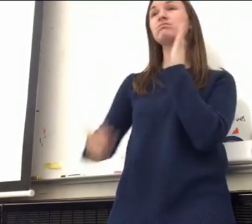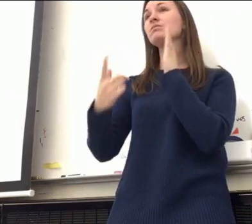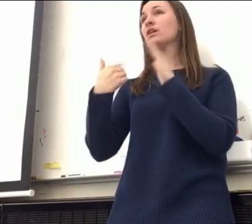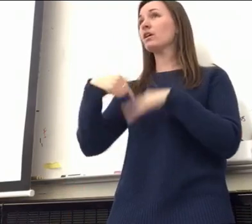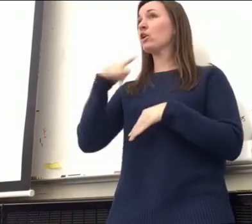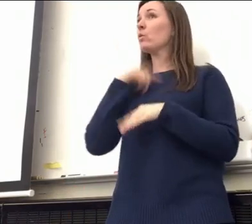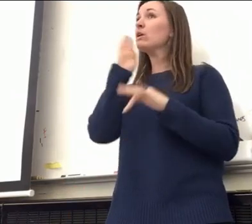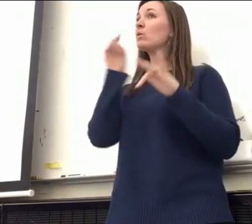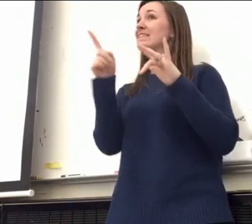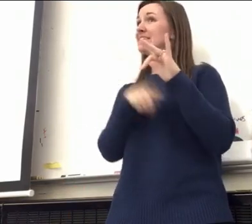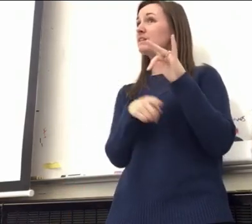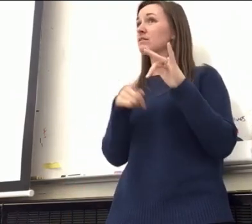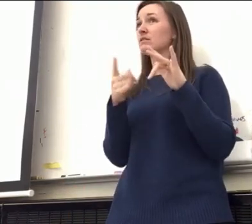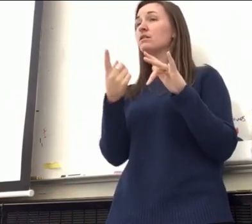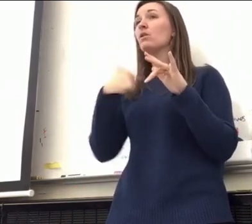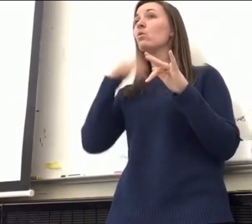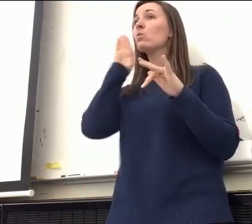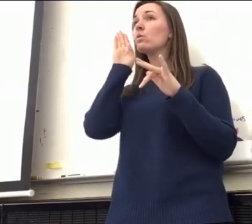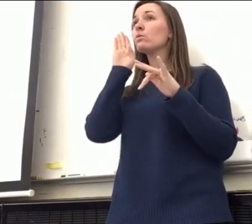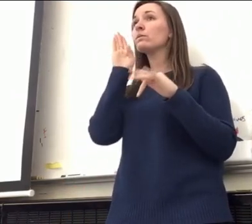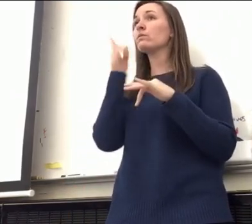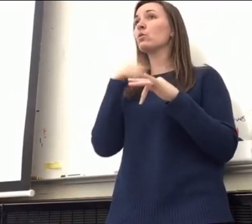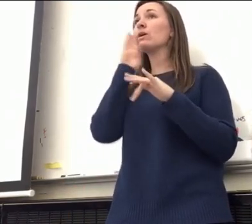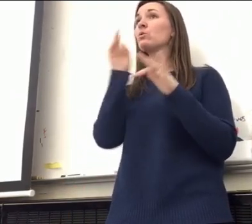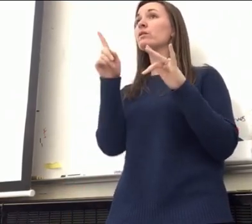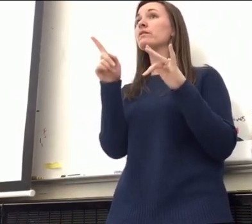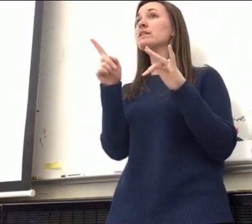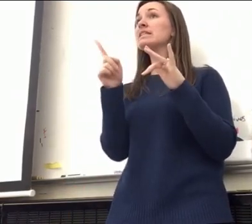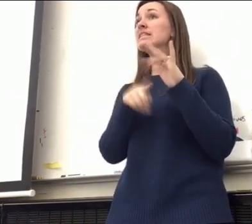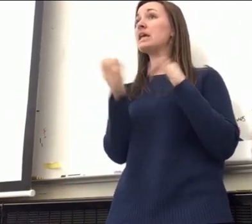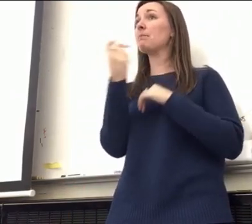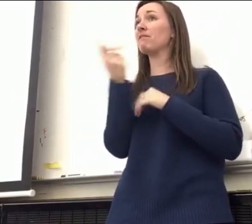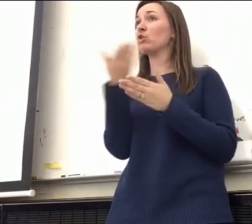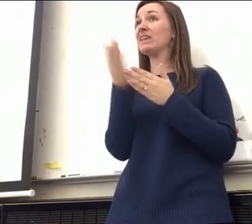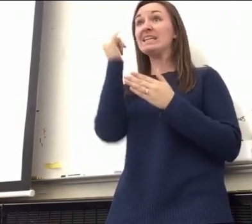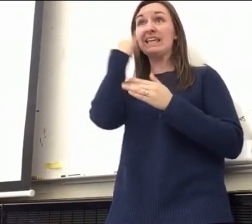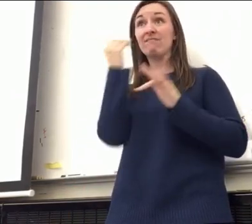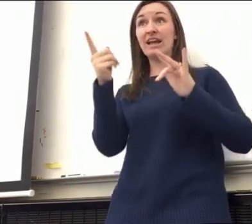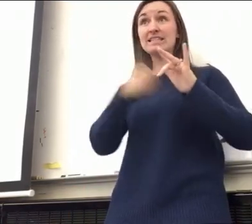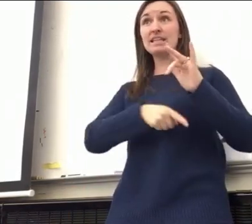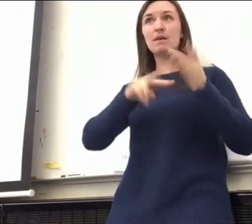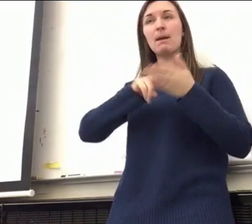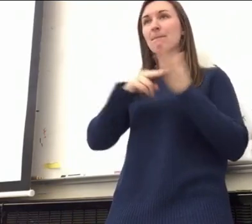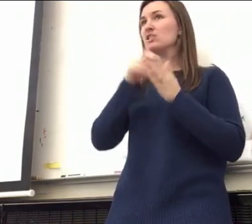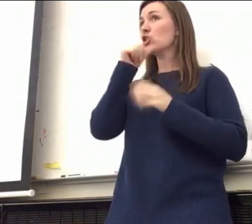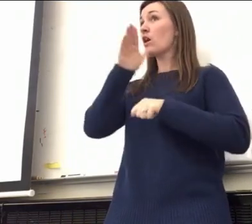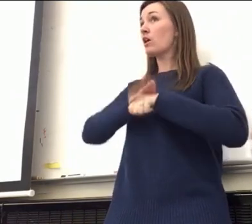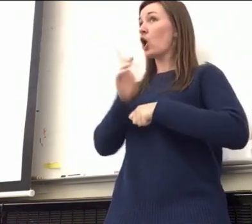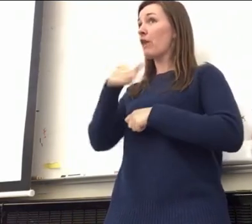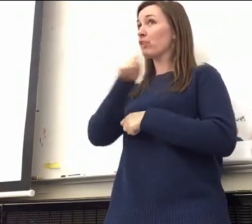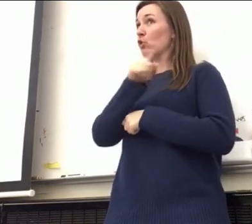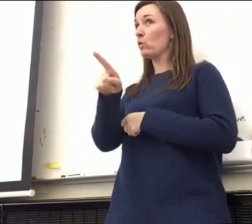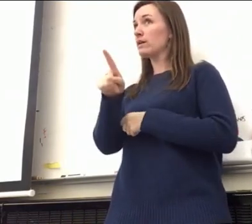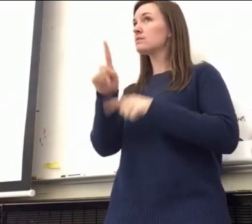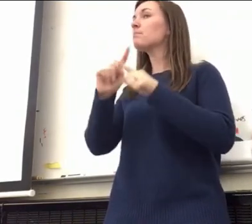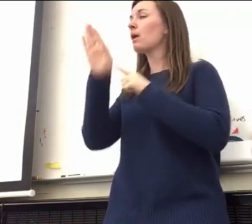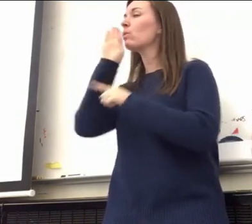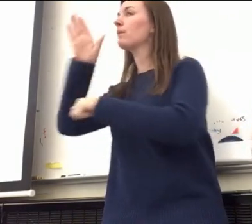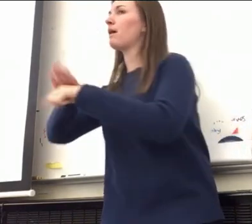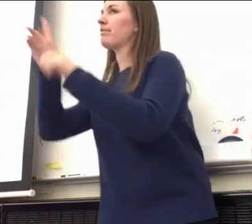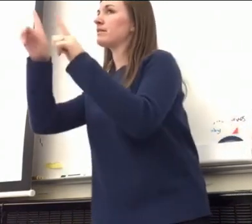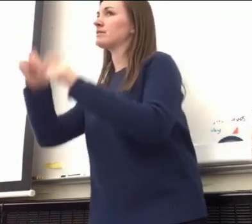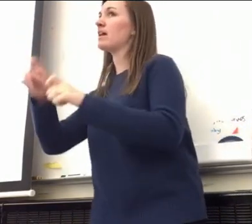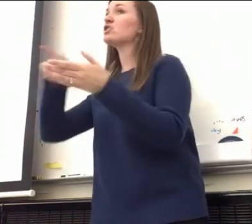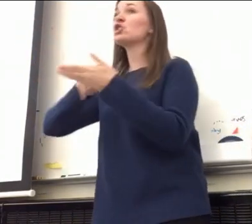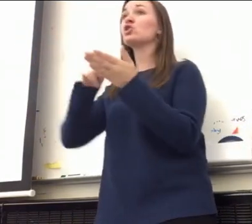couple of things that will not be on your quiz. They will be on the test, but what we will do is following your quiz next class,